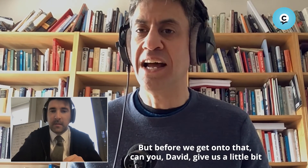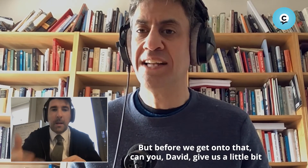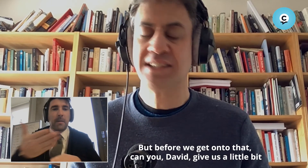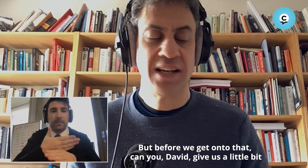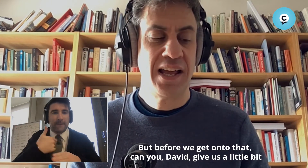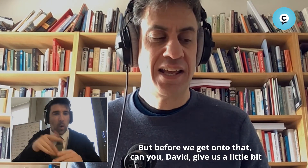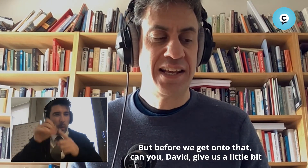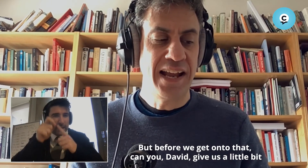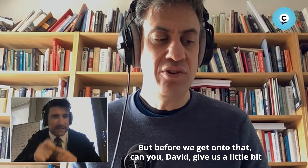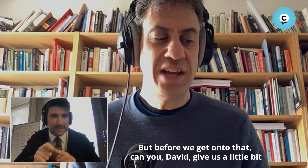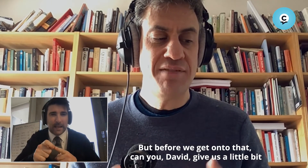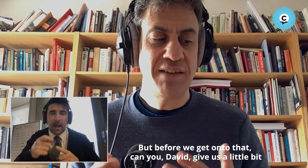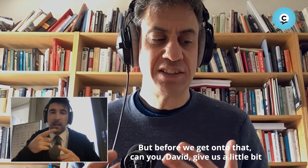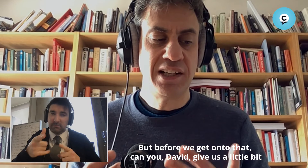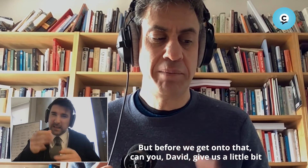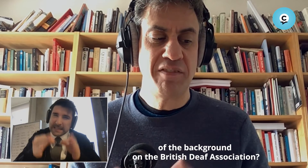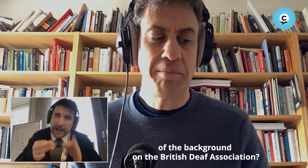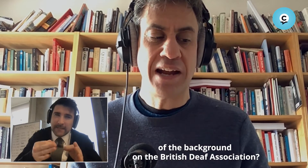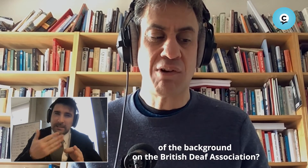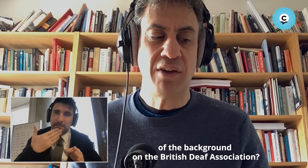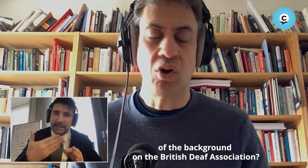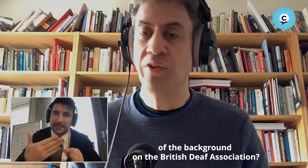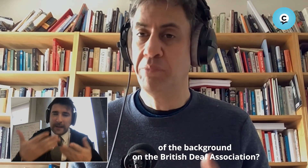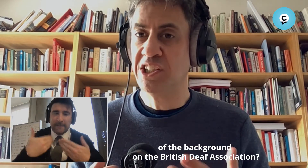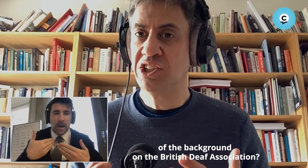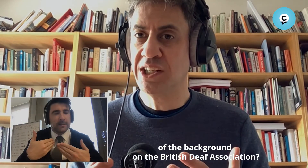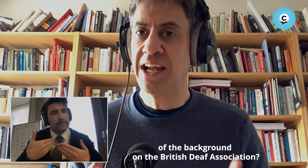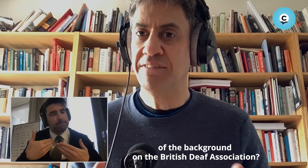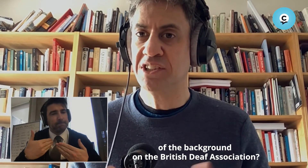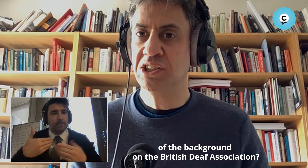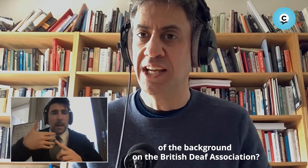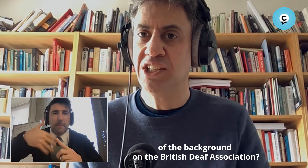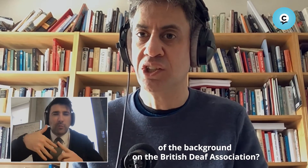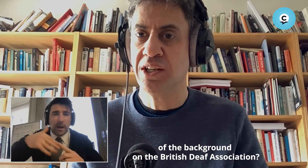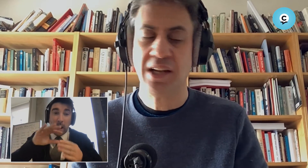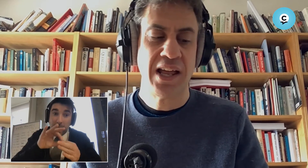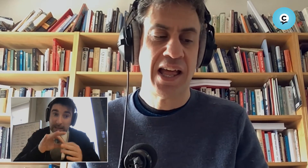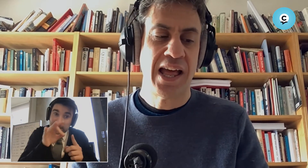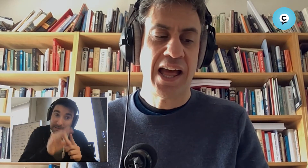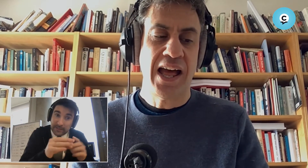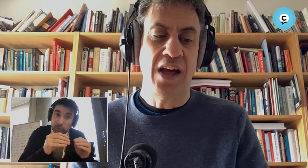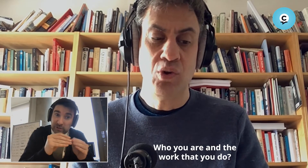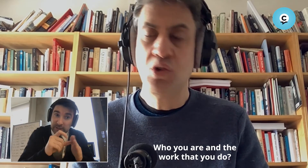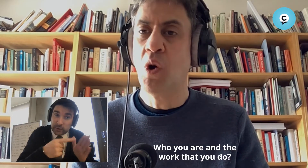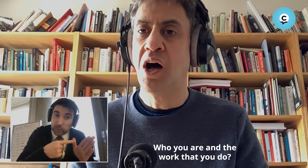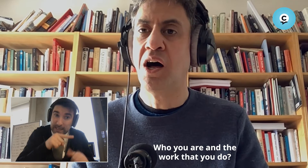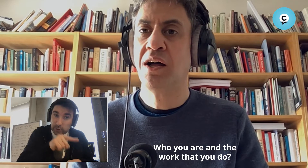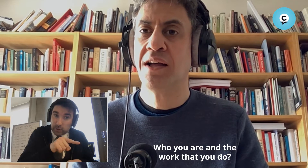that, can you, David, give us a little bit of the background on the British Deaf Association, who you are,